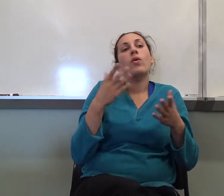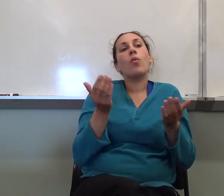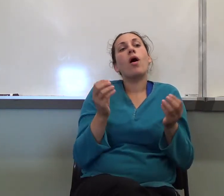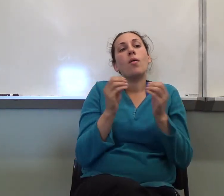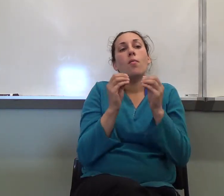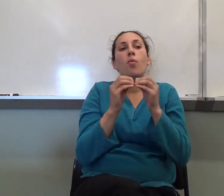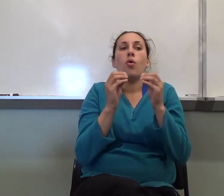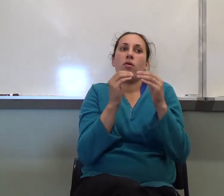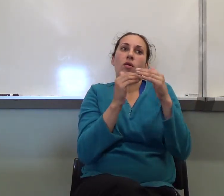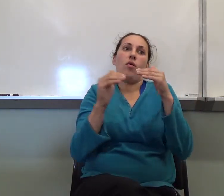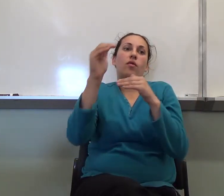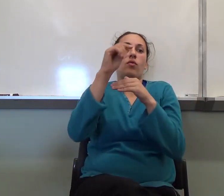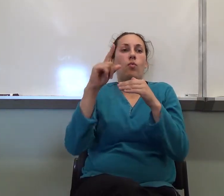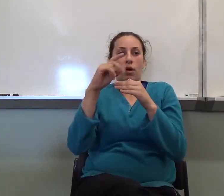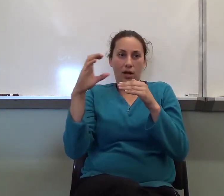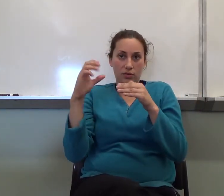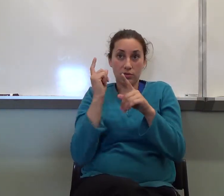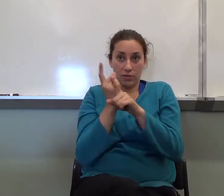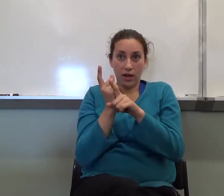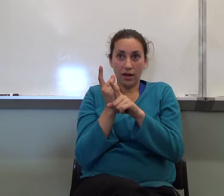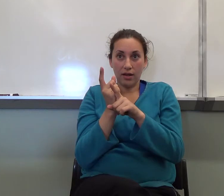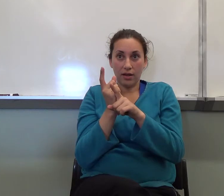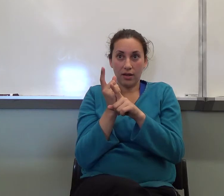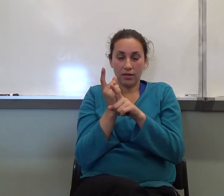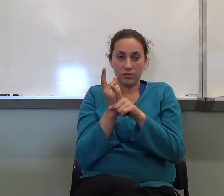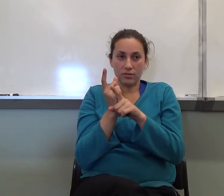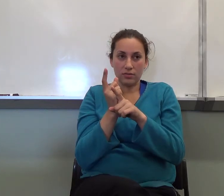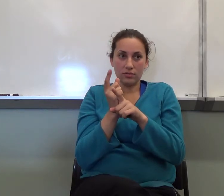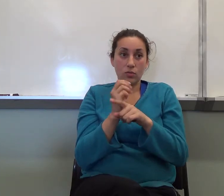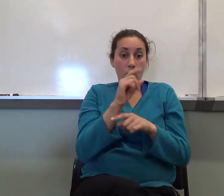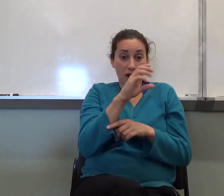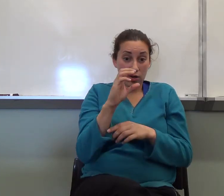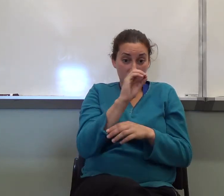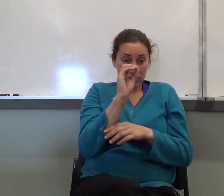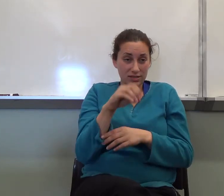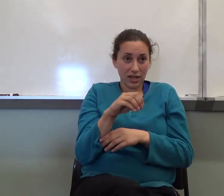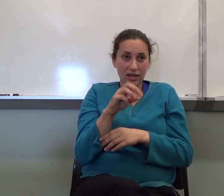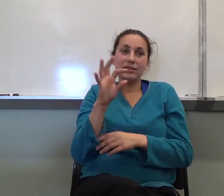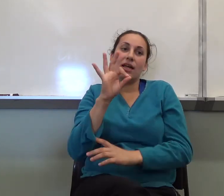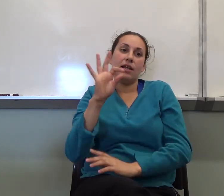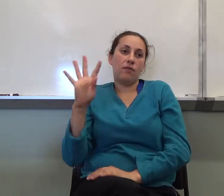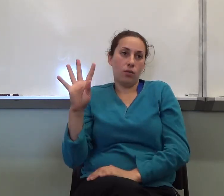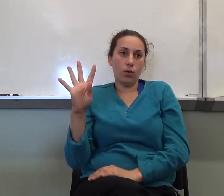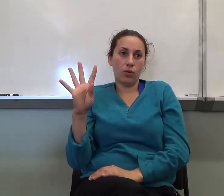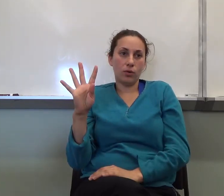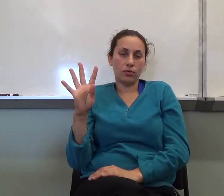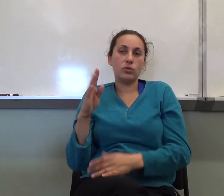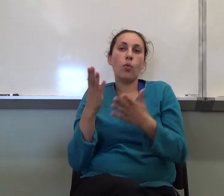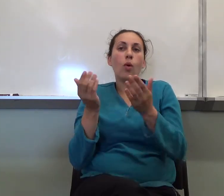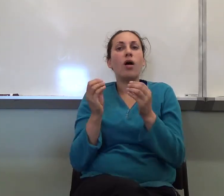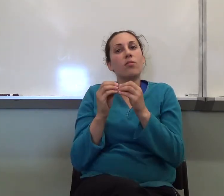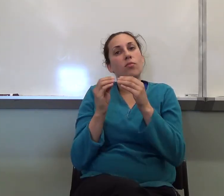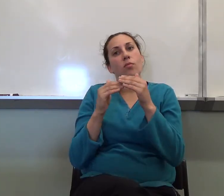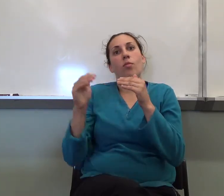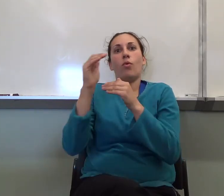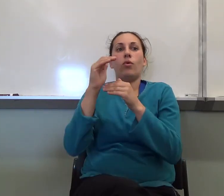we want more than that, because 100% of that would be 94. So 120% means I